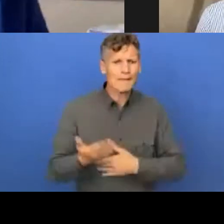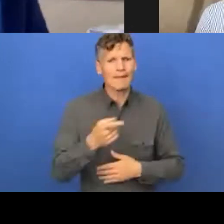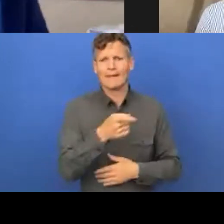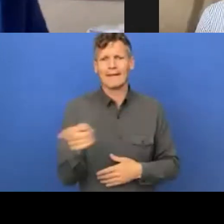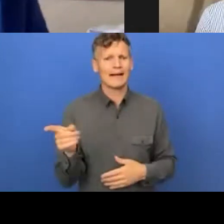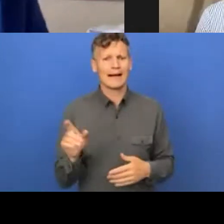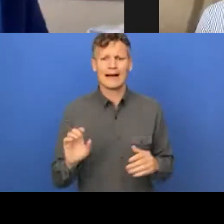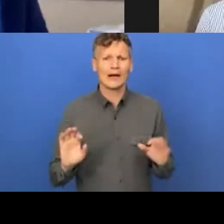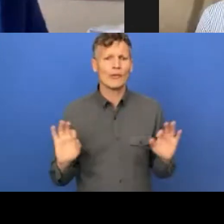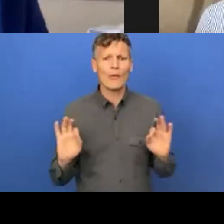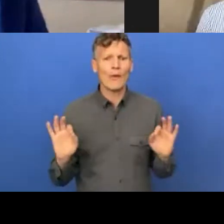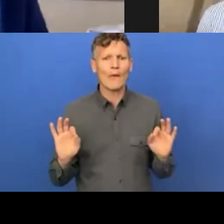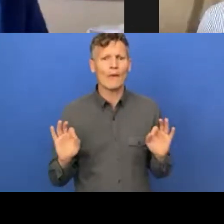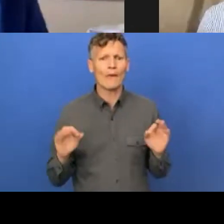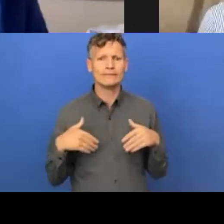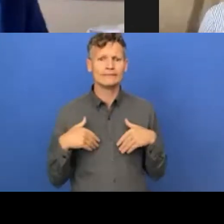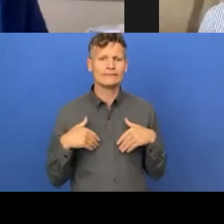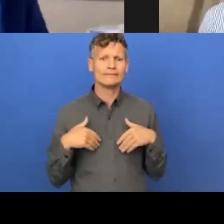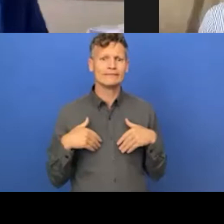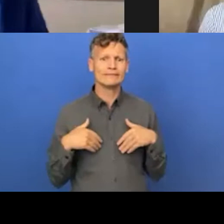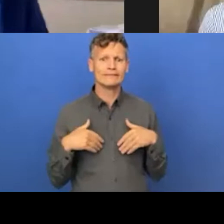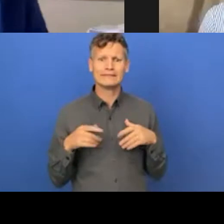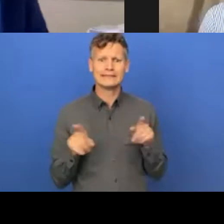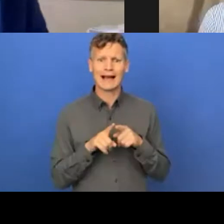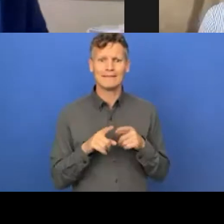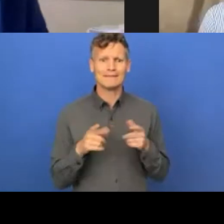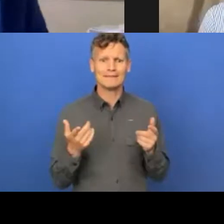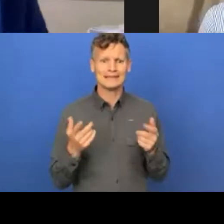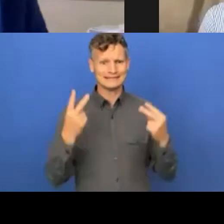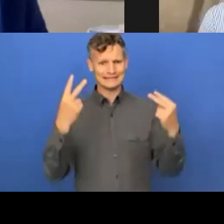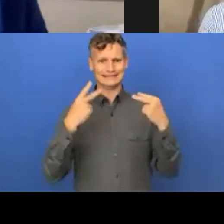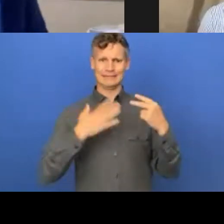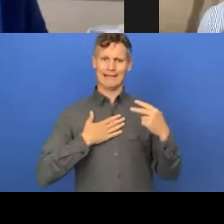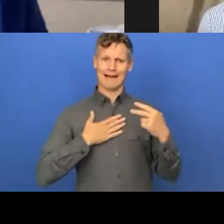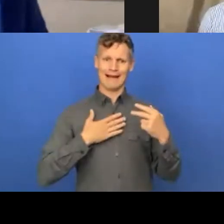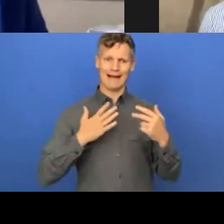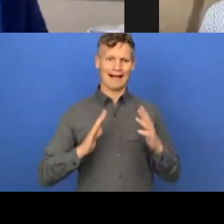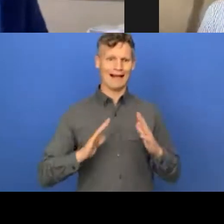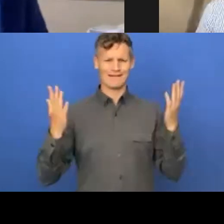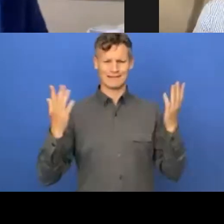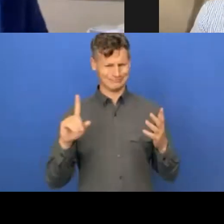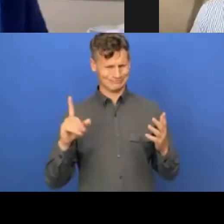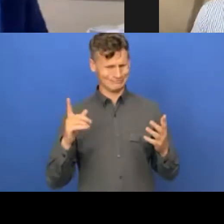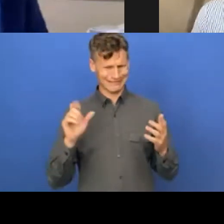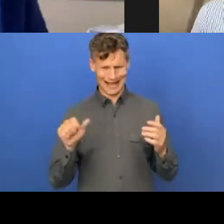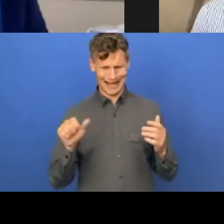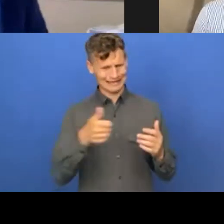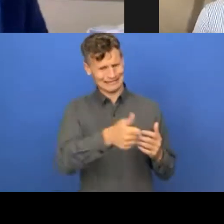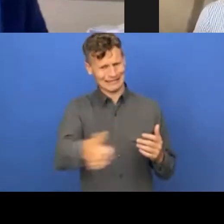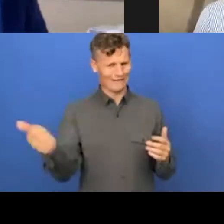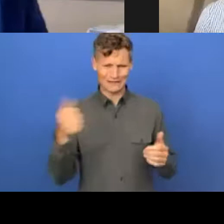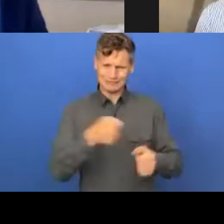to collect data. I mean, they can be definitely involved in research design, and you said something very interesting